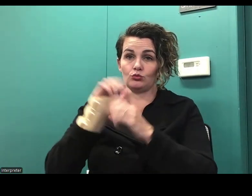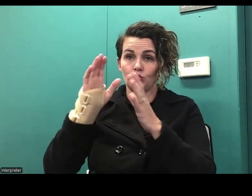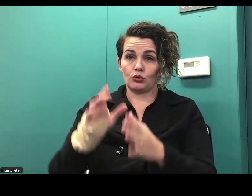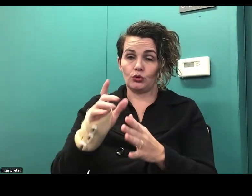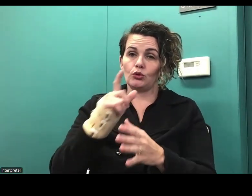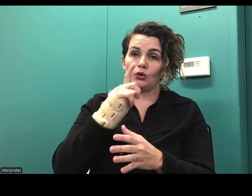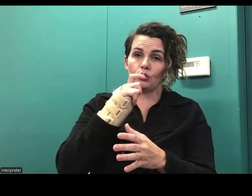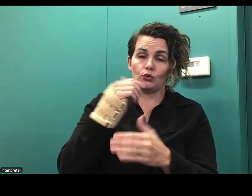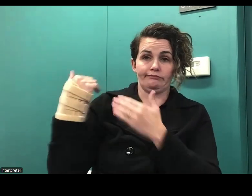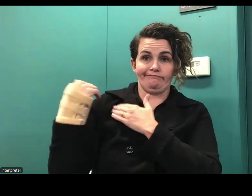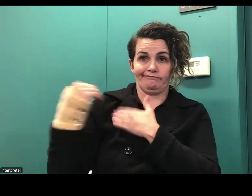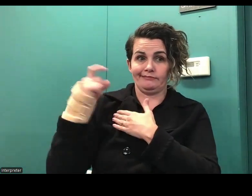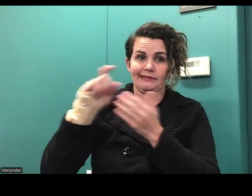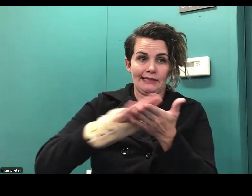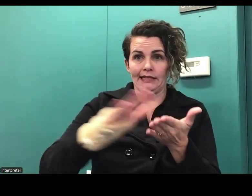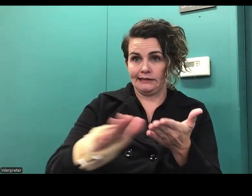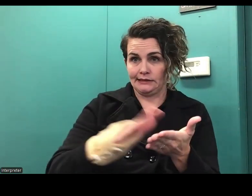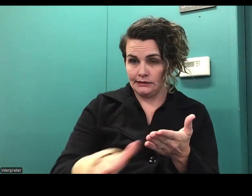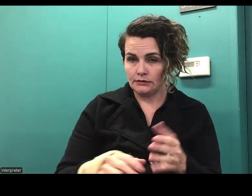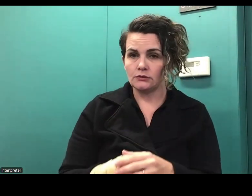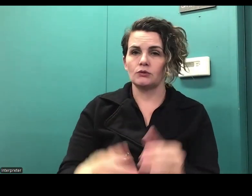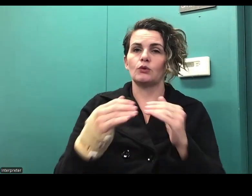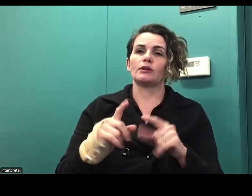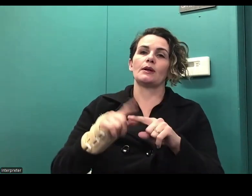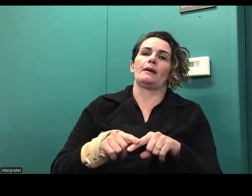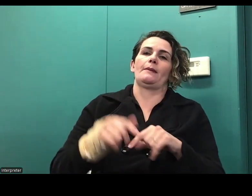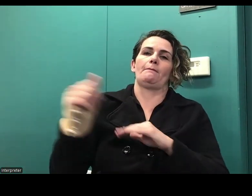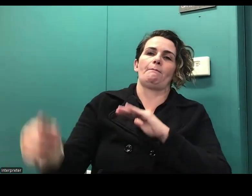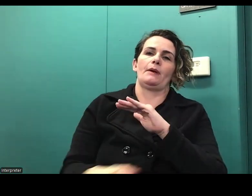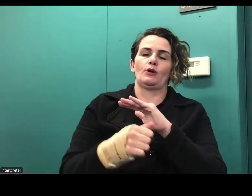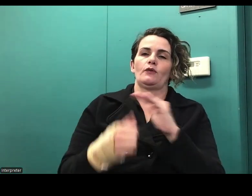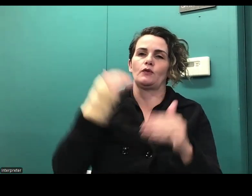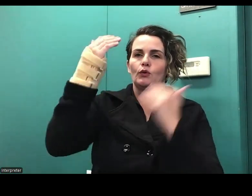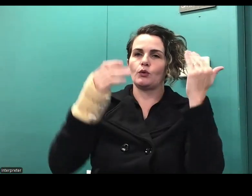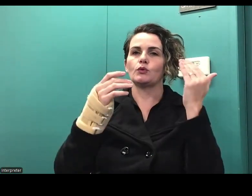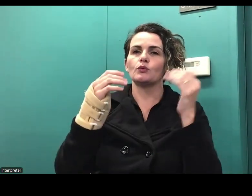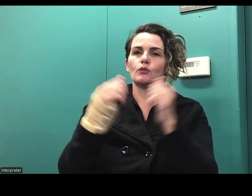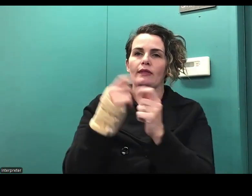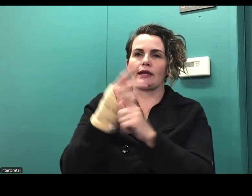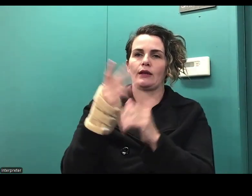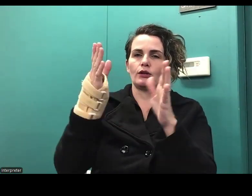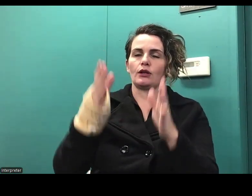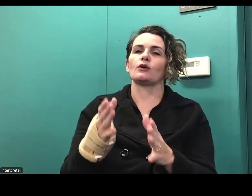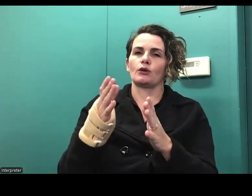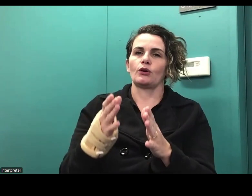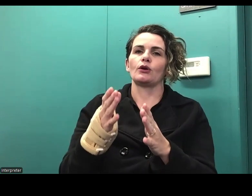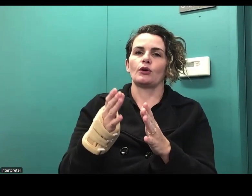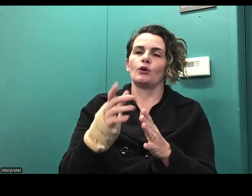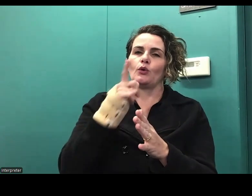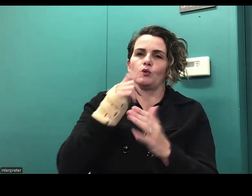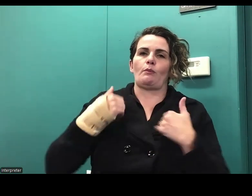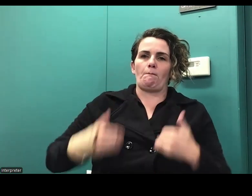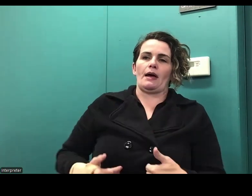of the changing room, or dependent minors of adults with caretaker whose biological sex corresponds with the sex designated